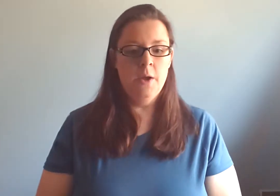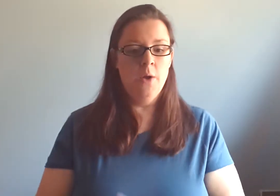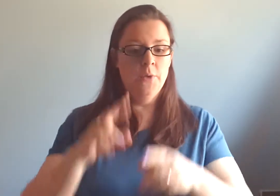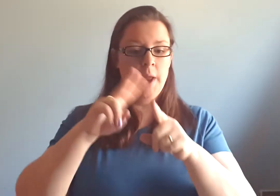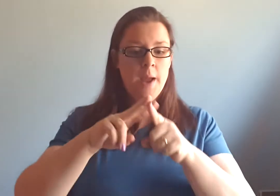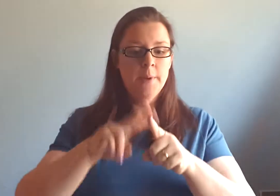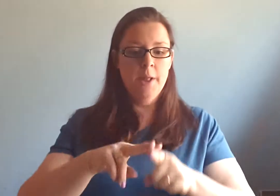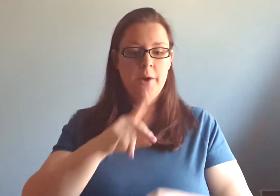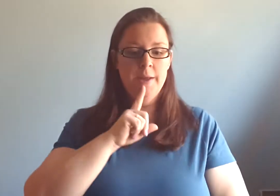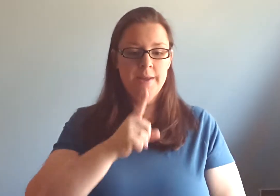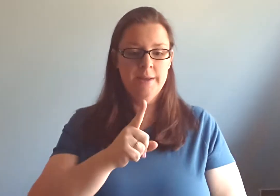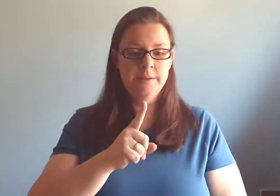Our vocabulary is